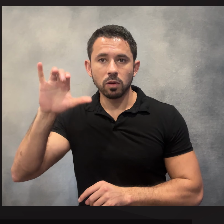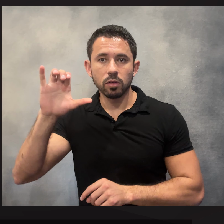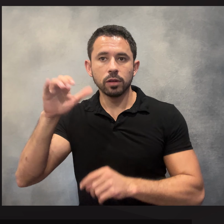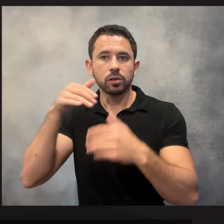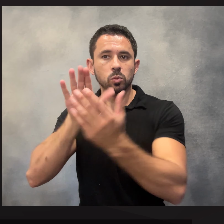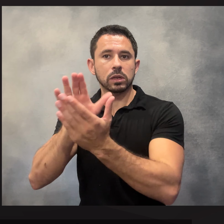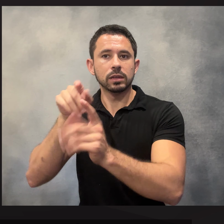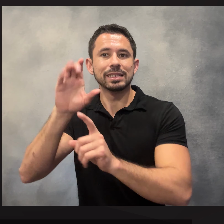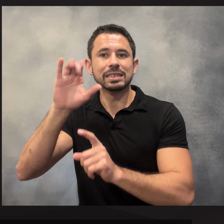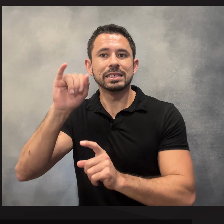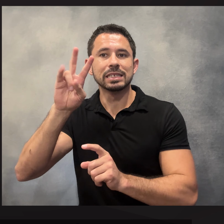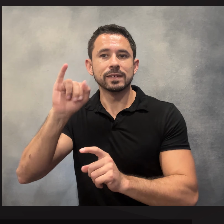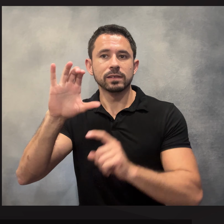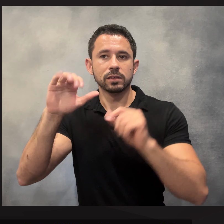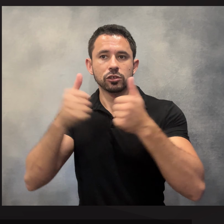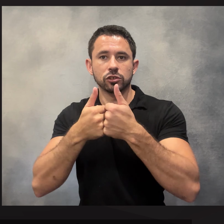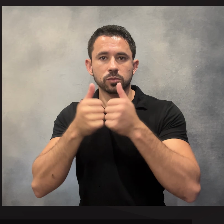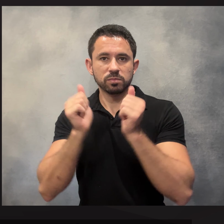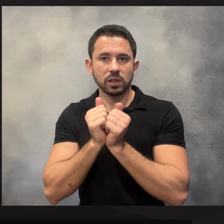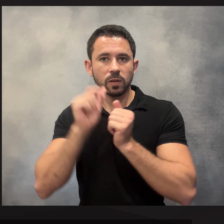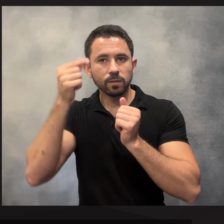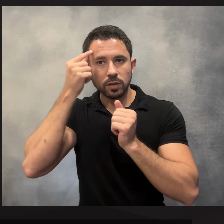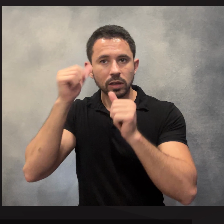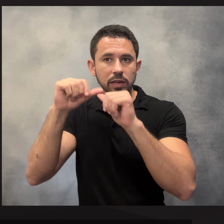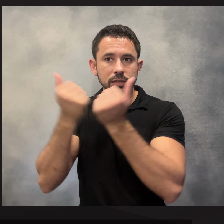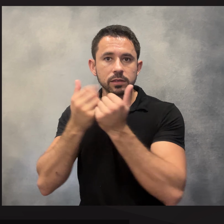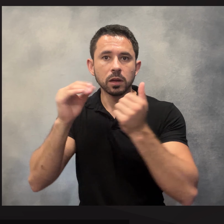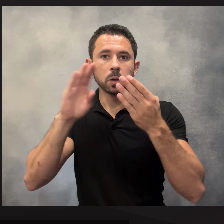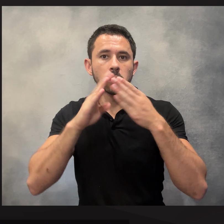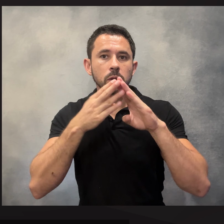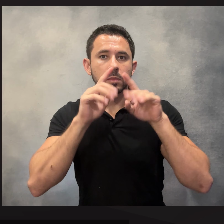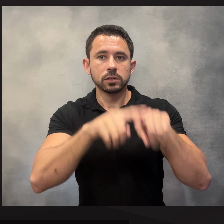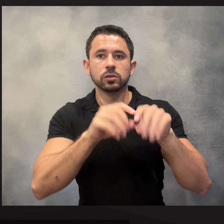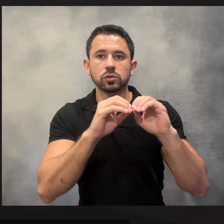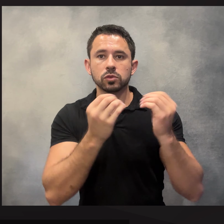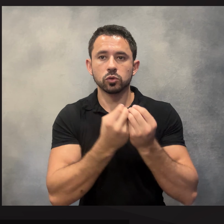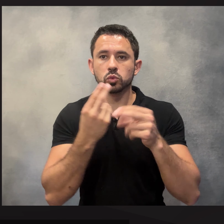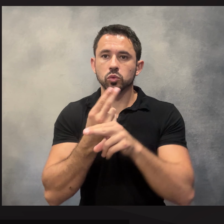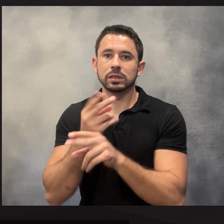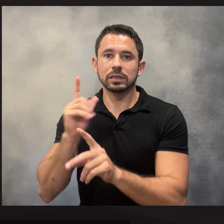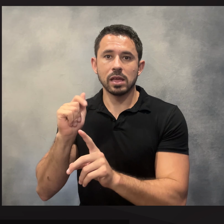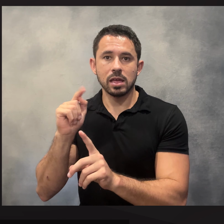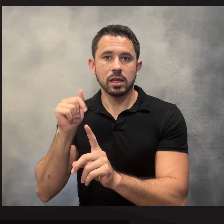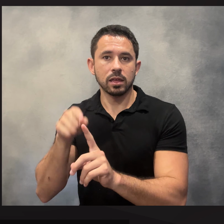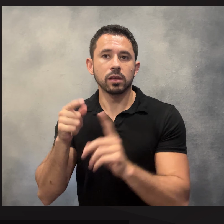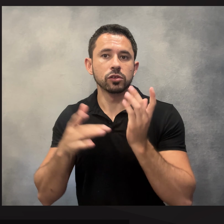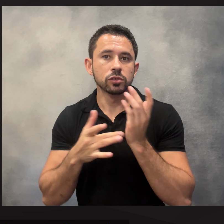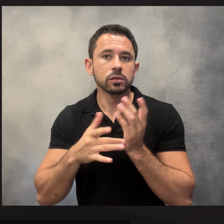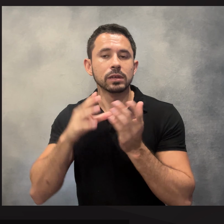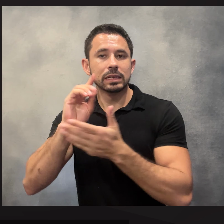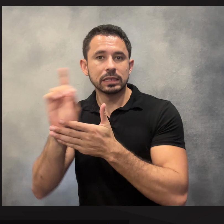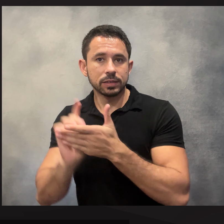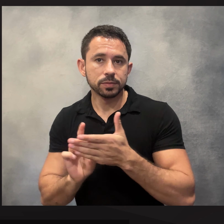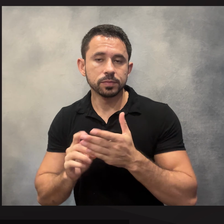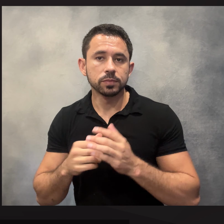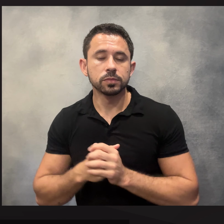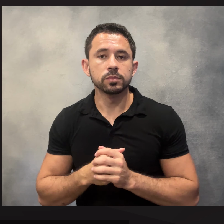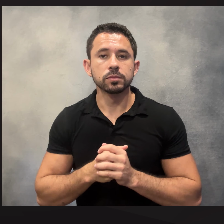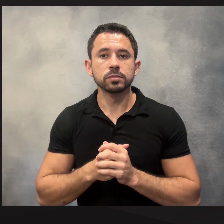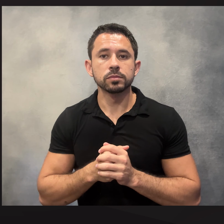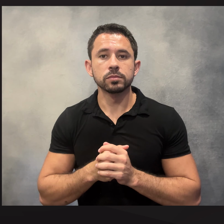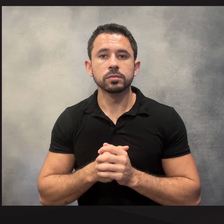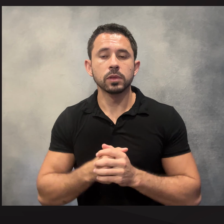government agencies and community-based organization using data, technology, and design. The goal